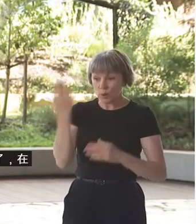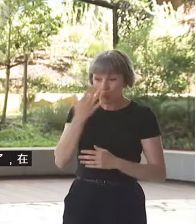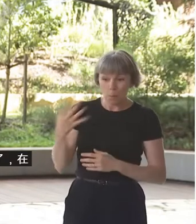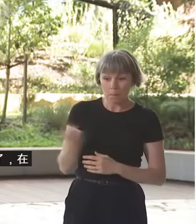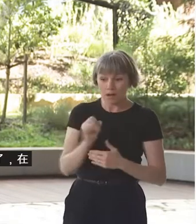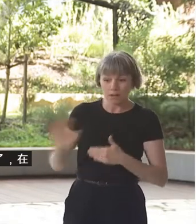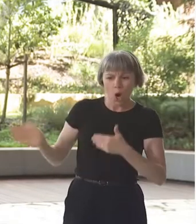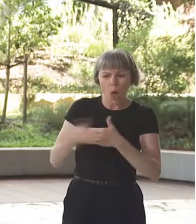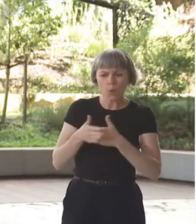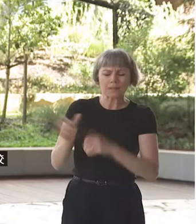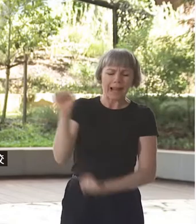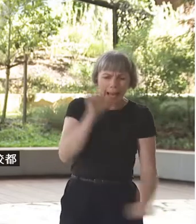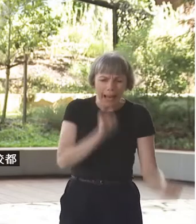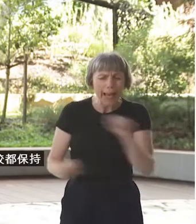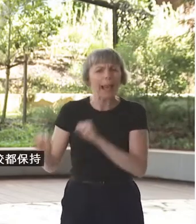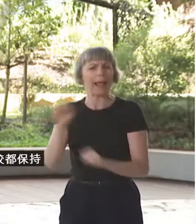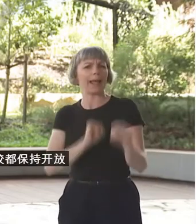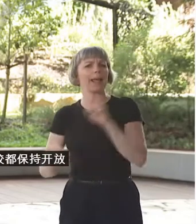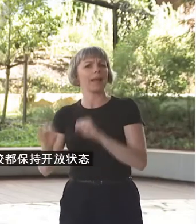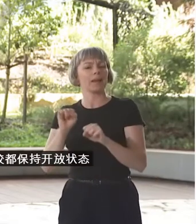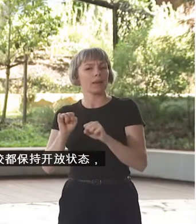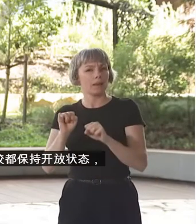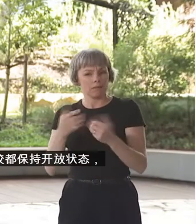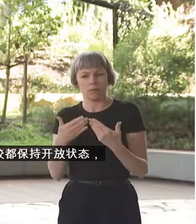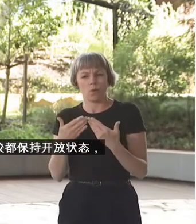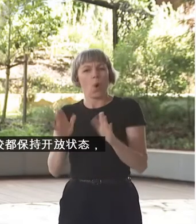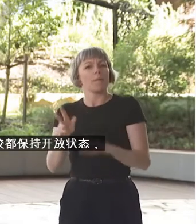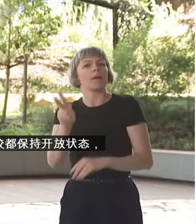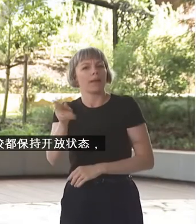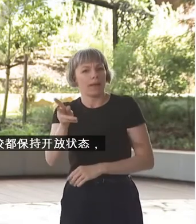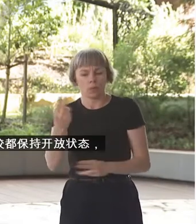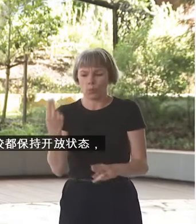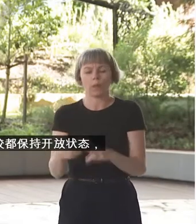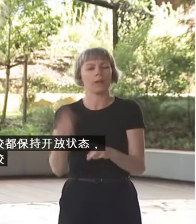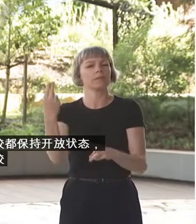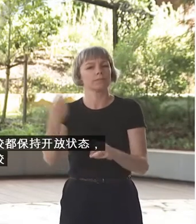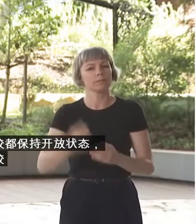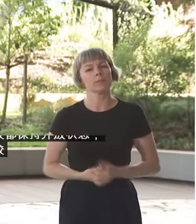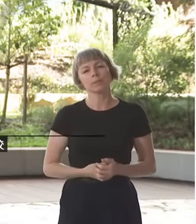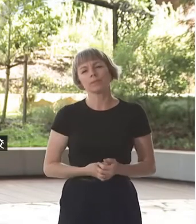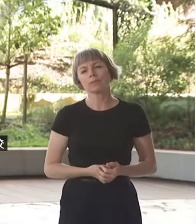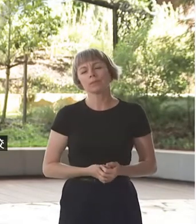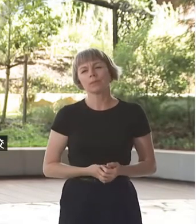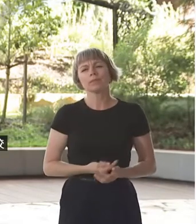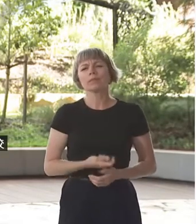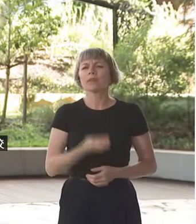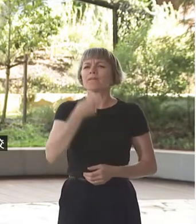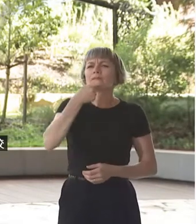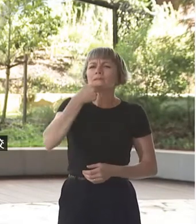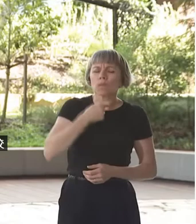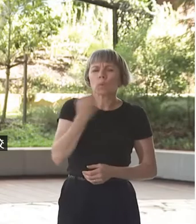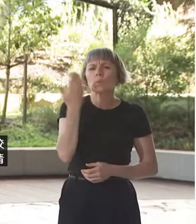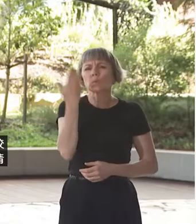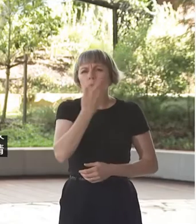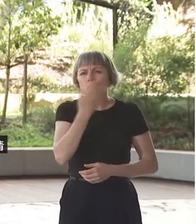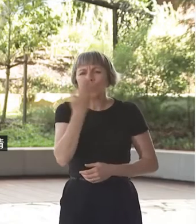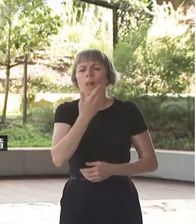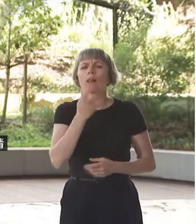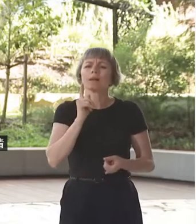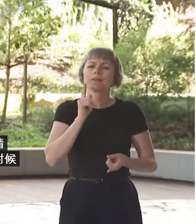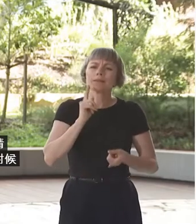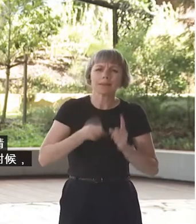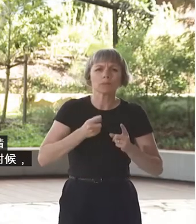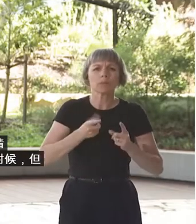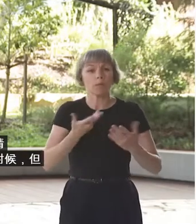overwhelming number of schools, they all remained open. Now, there were some when there were outbreaks from time to time where there were